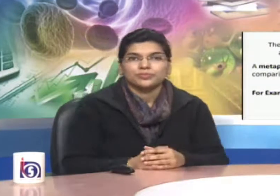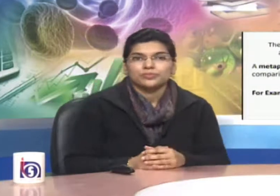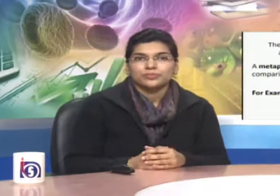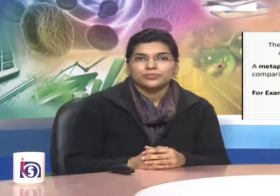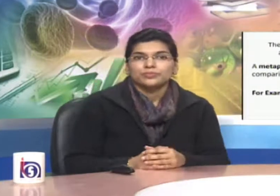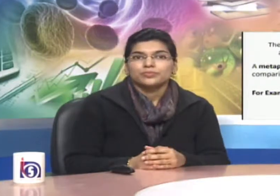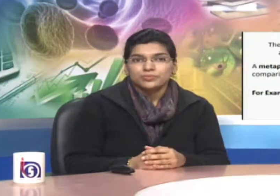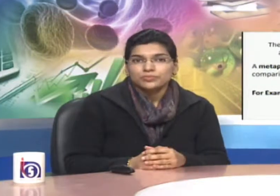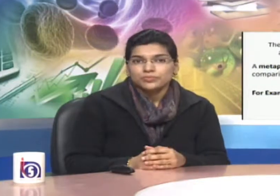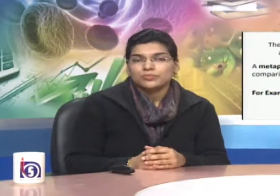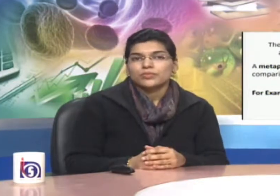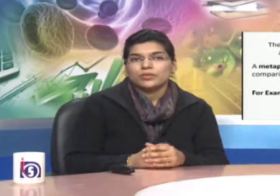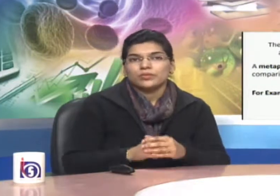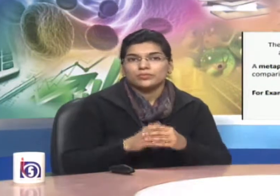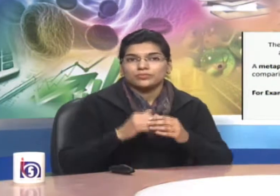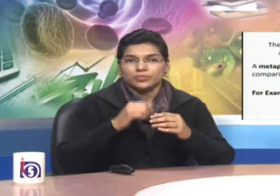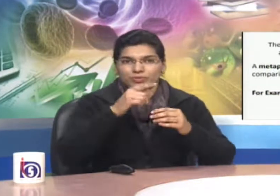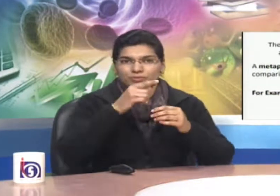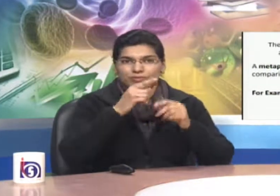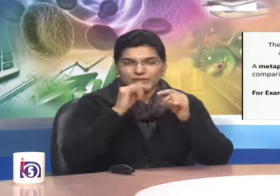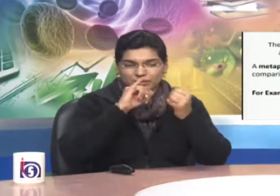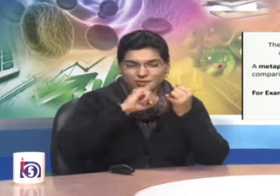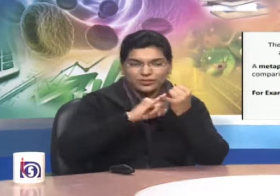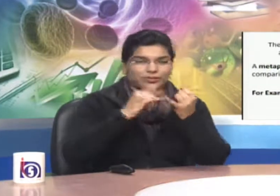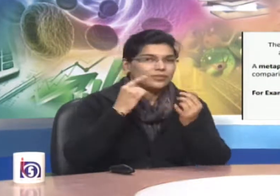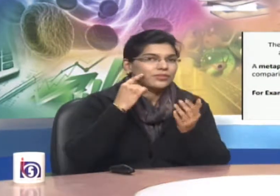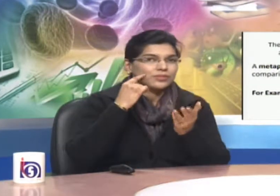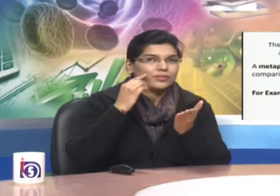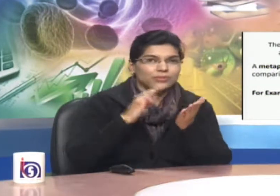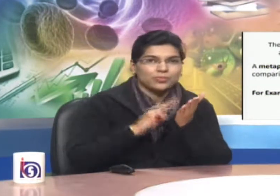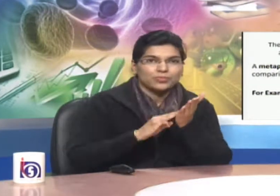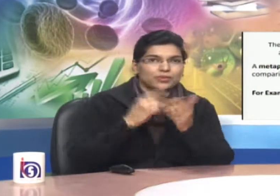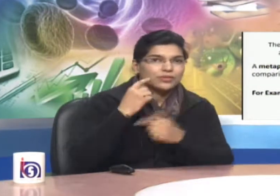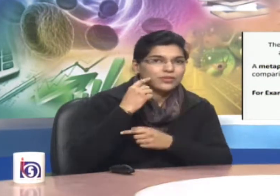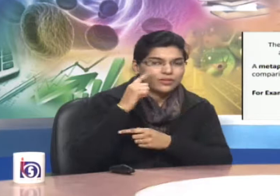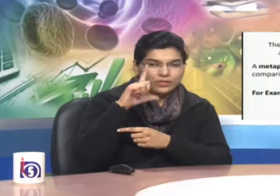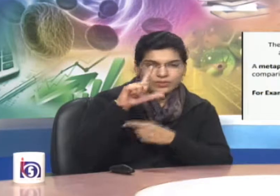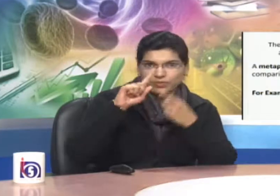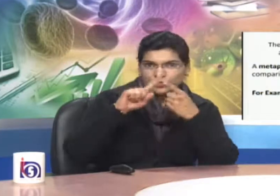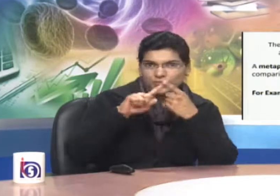The main difference between a simile and a metaphor